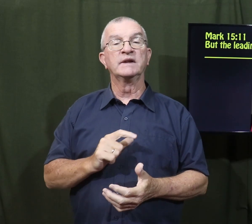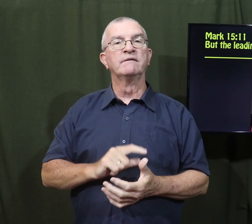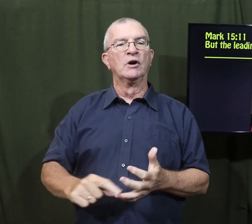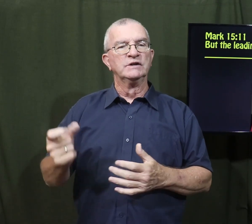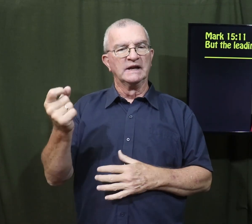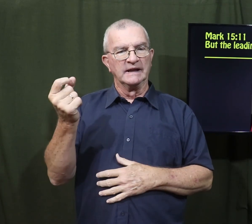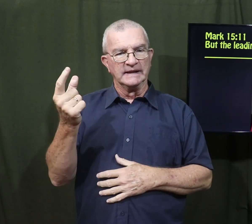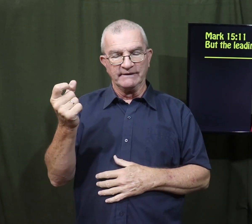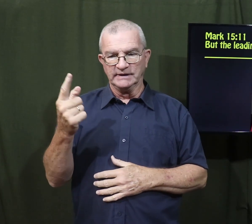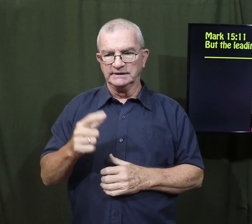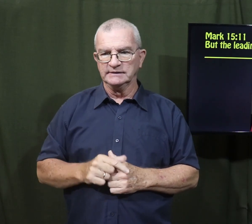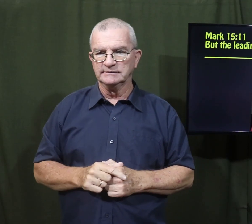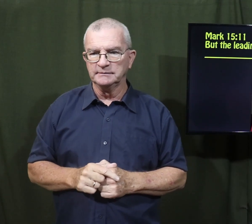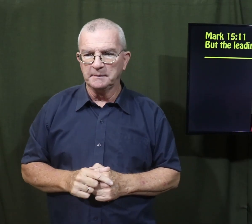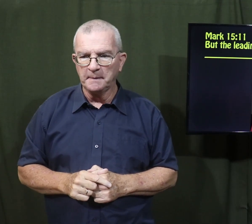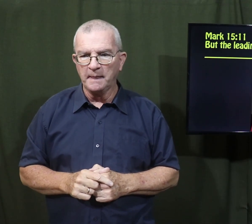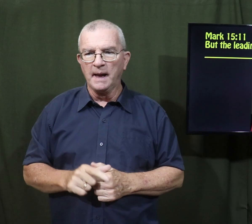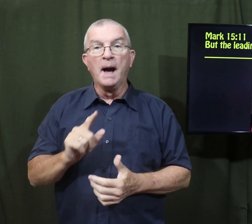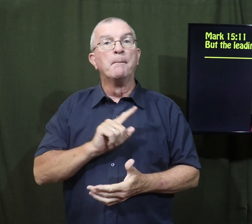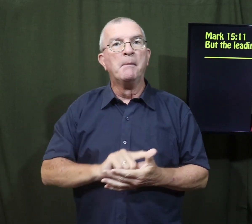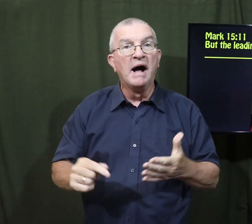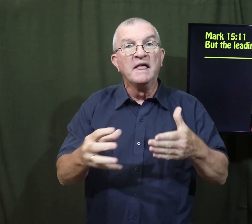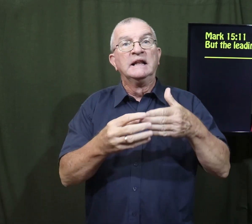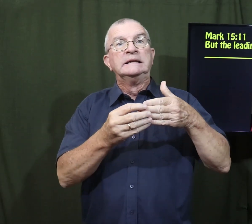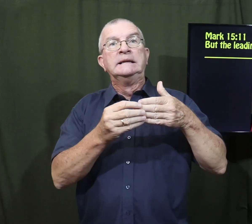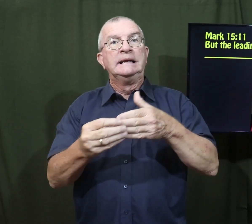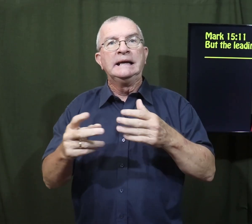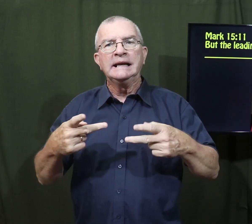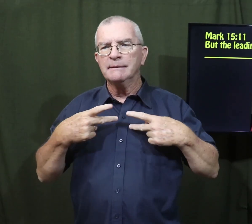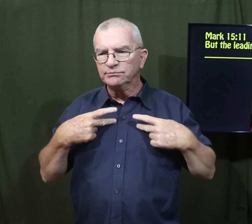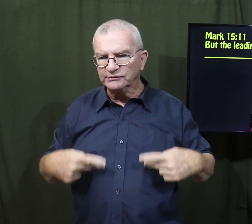Verse 11. But the leading priests